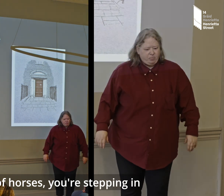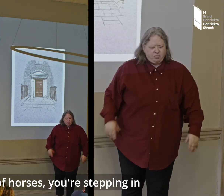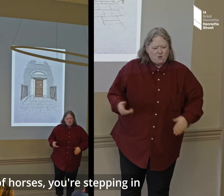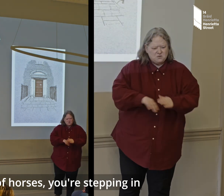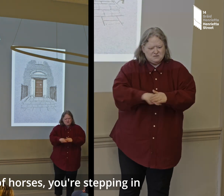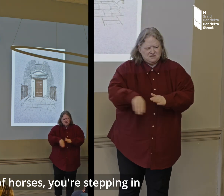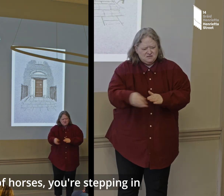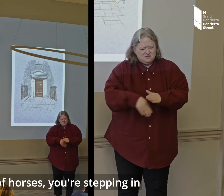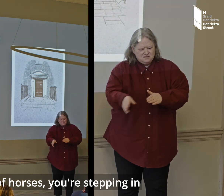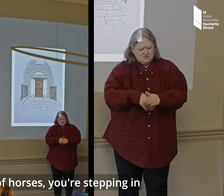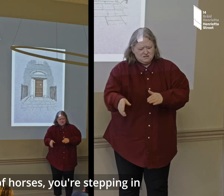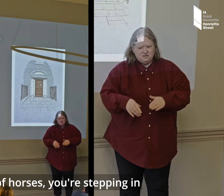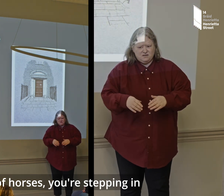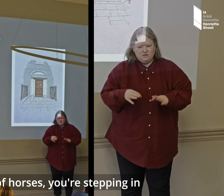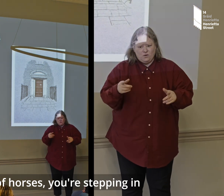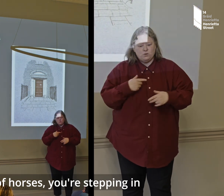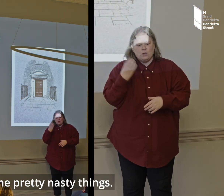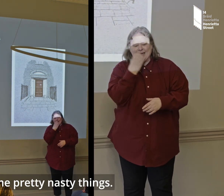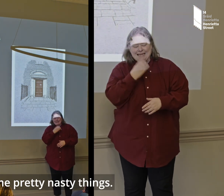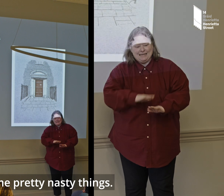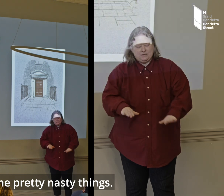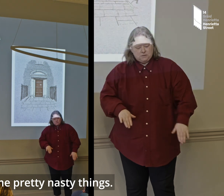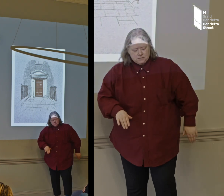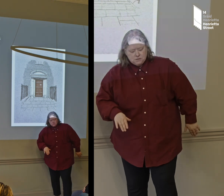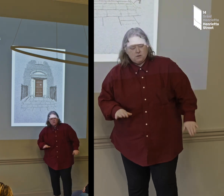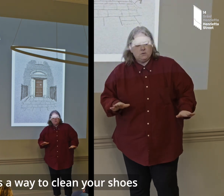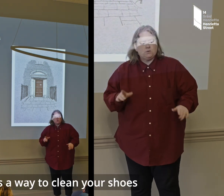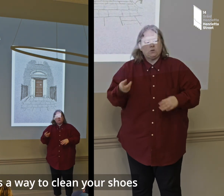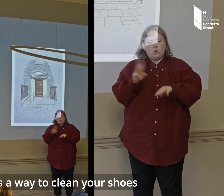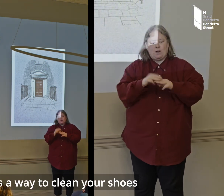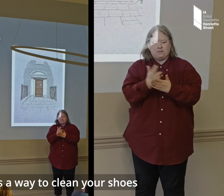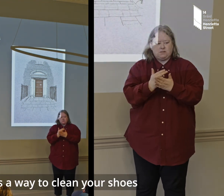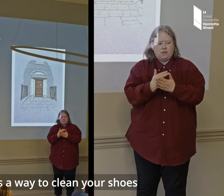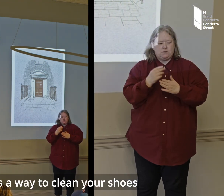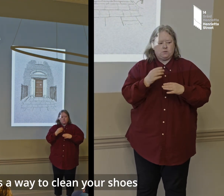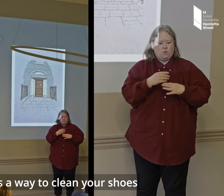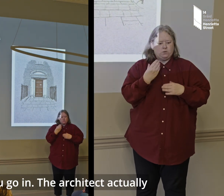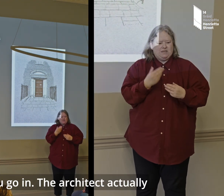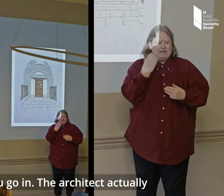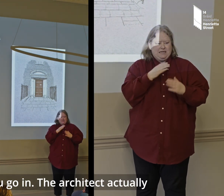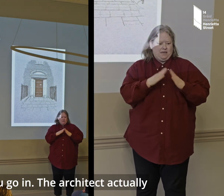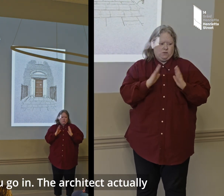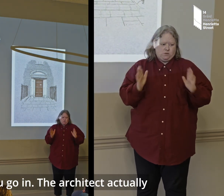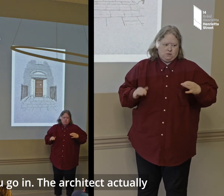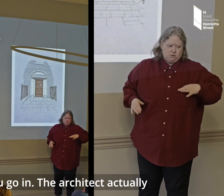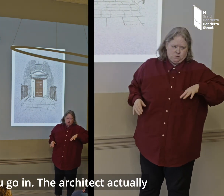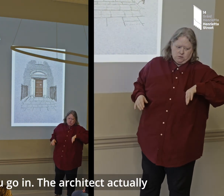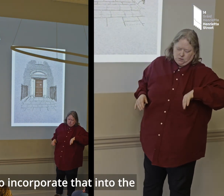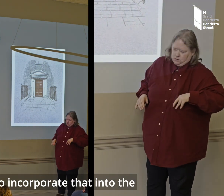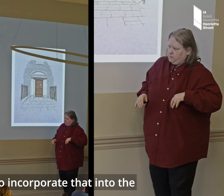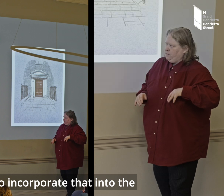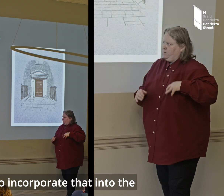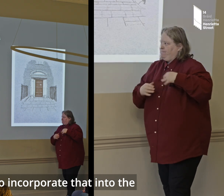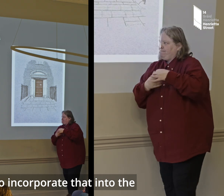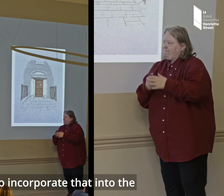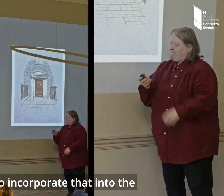a city full of horses, you're stepping in some pretty nasty things. So this is a way to clean your shoes before you go in. The architects actually